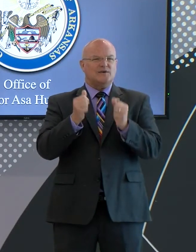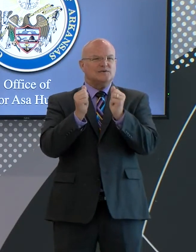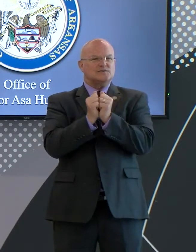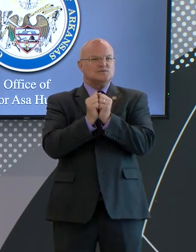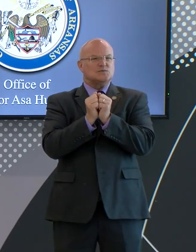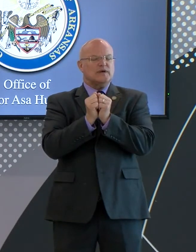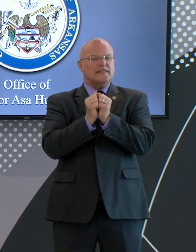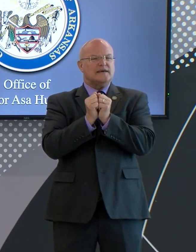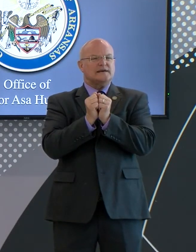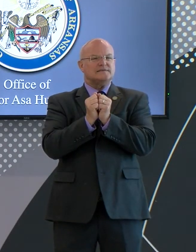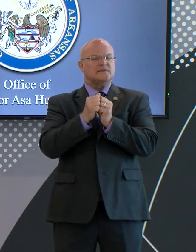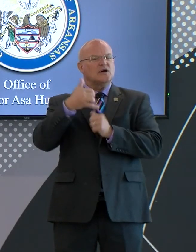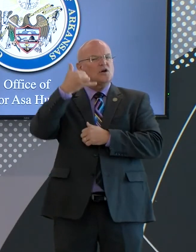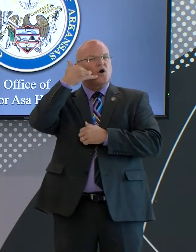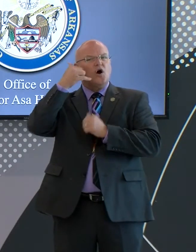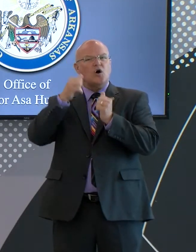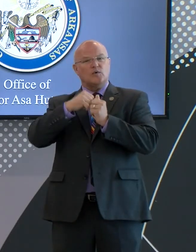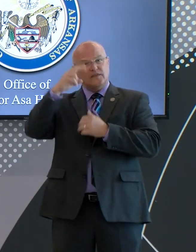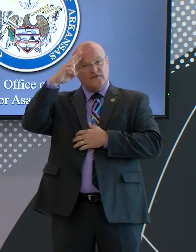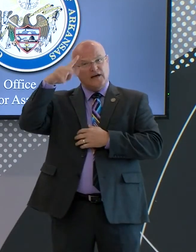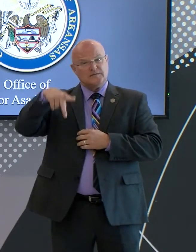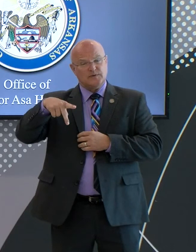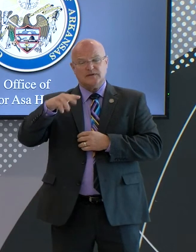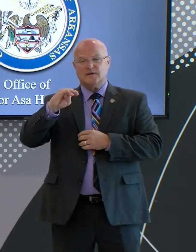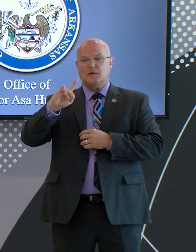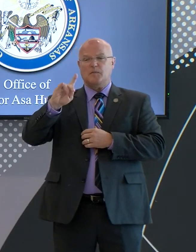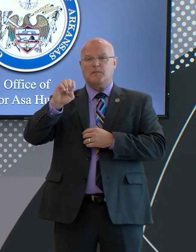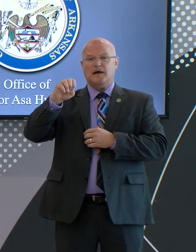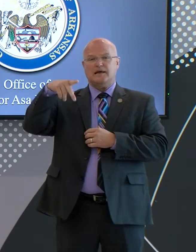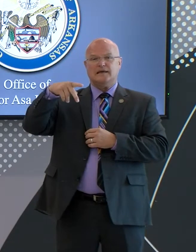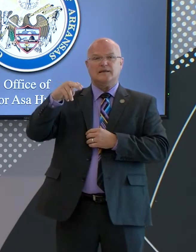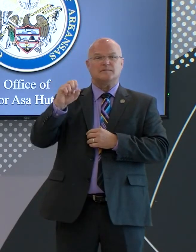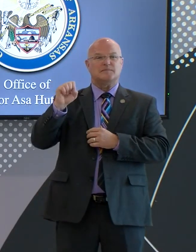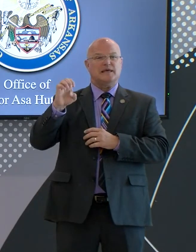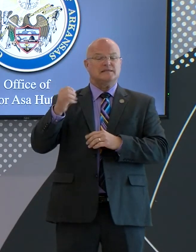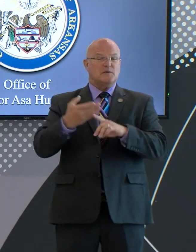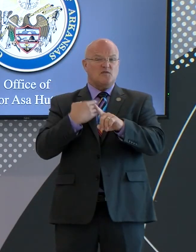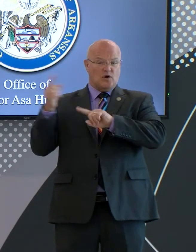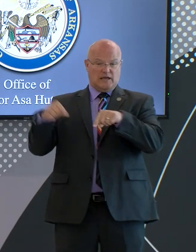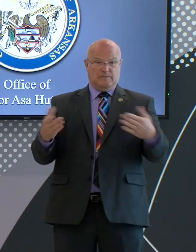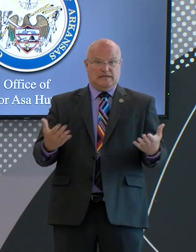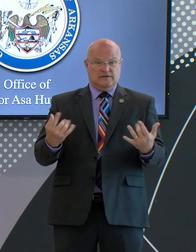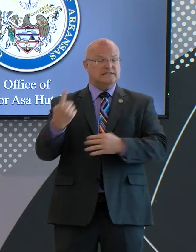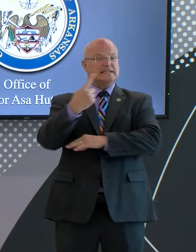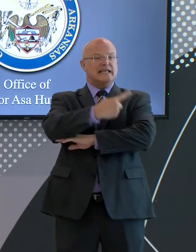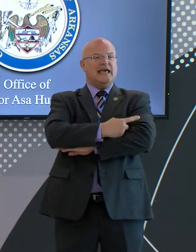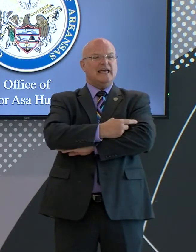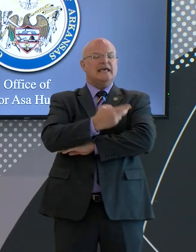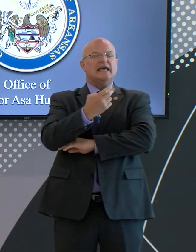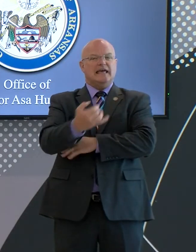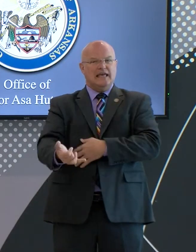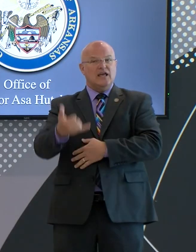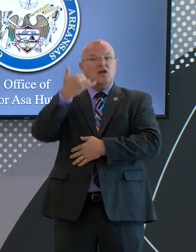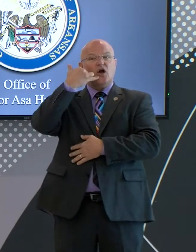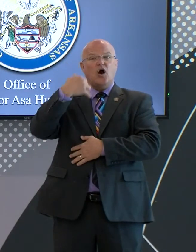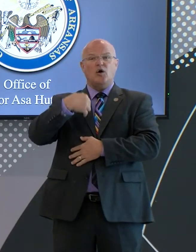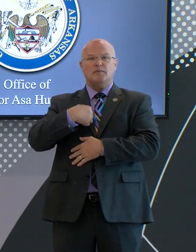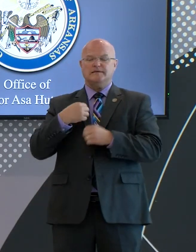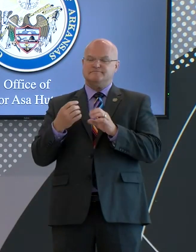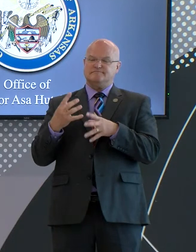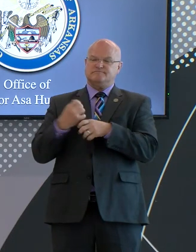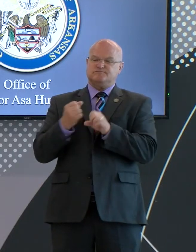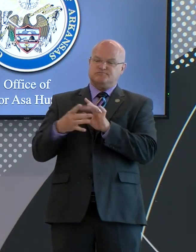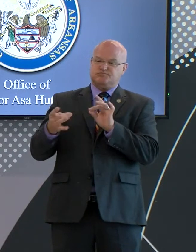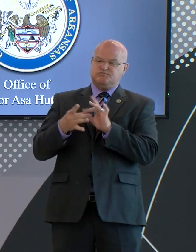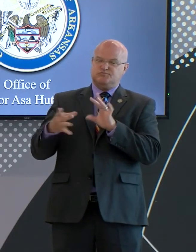with the call with the Vice President, Mike Pence, right before coming down here today. He called on me to give a little